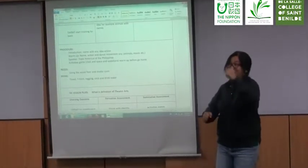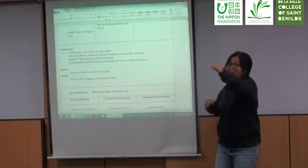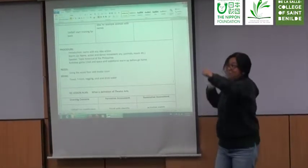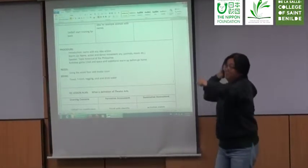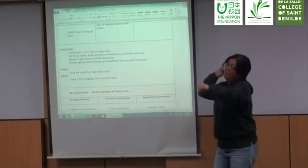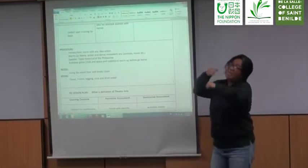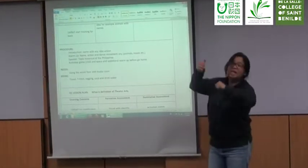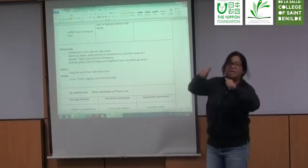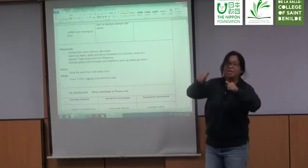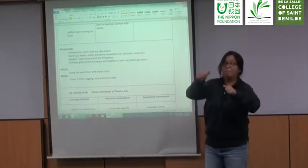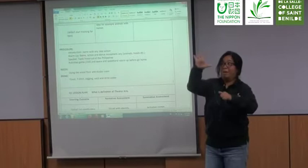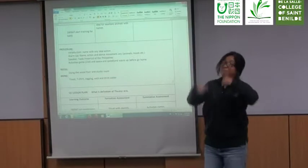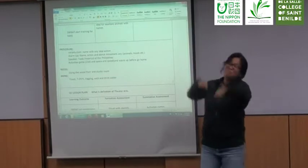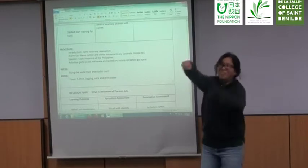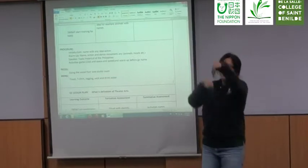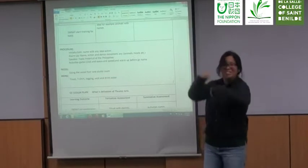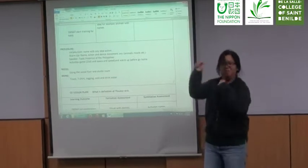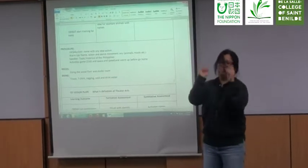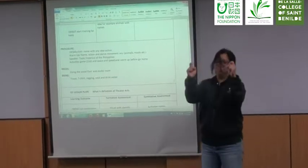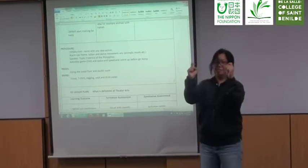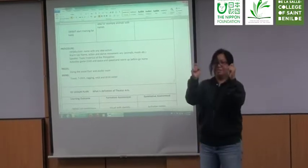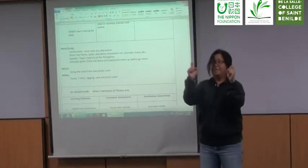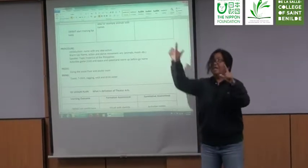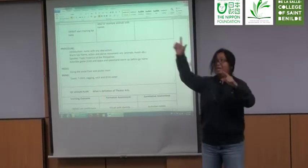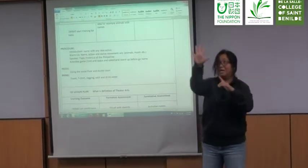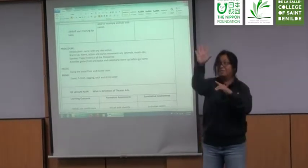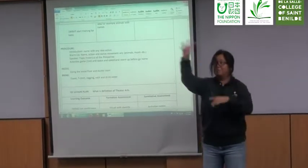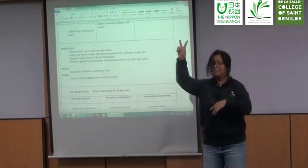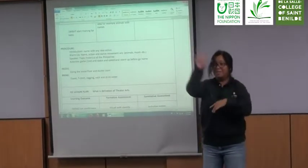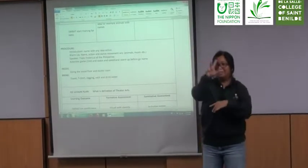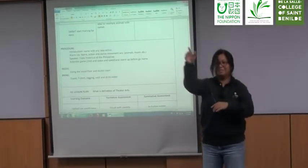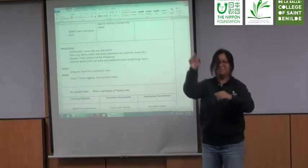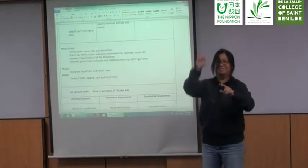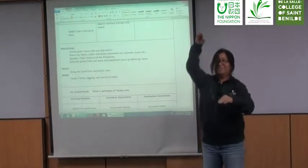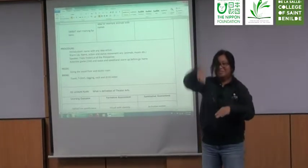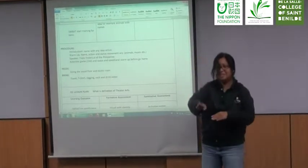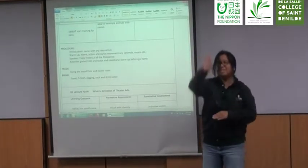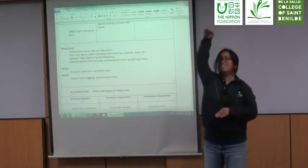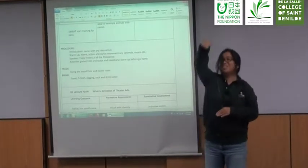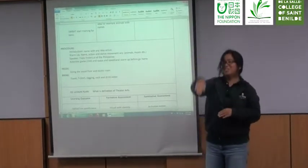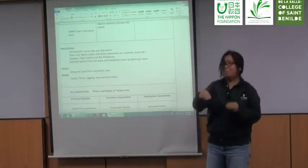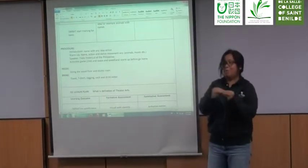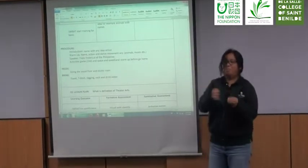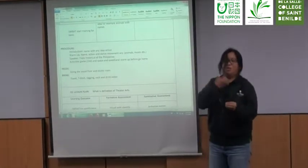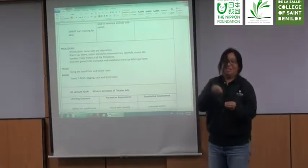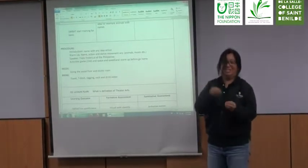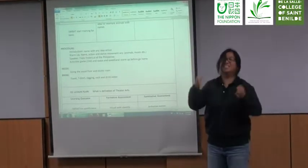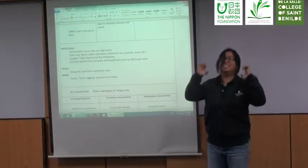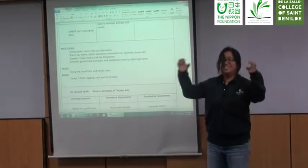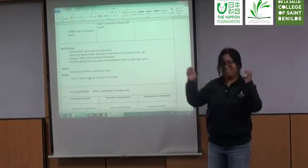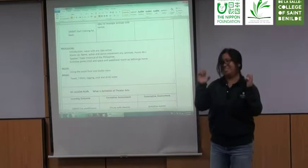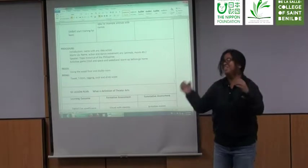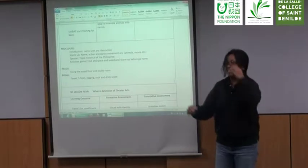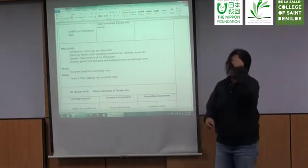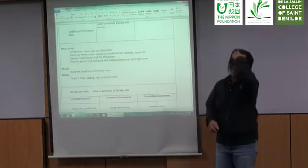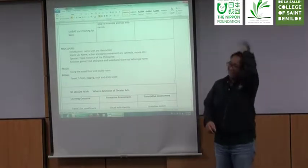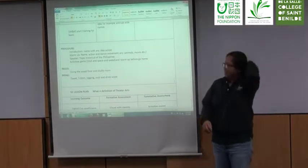So we're doing a game, we're doing something, I say 1, 2, 3, 5, and then the students will have